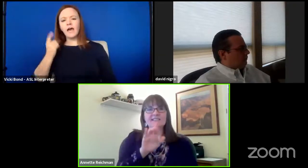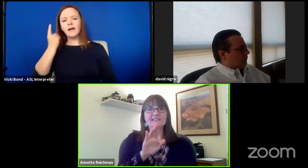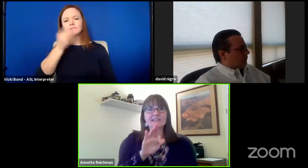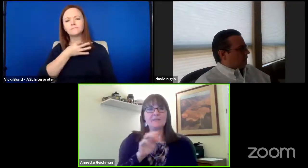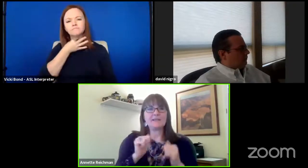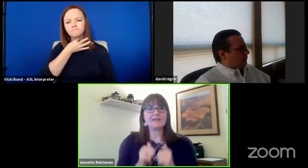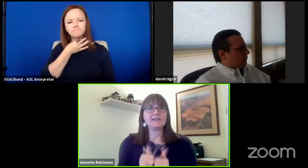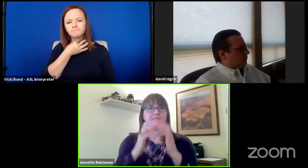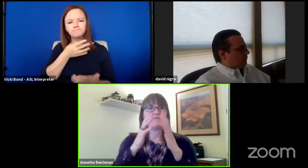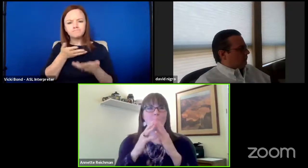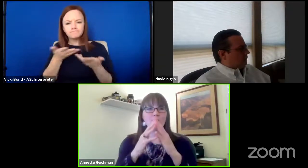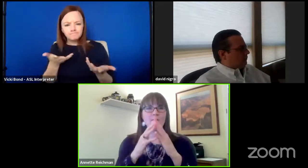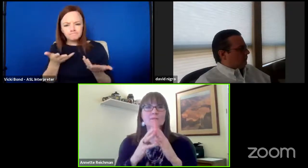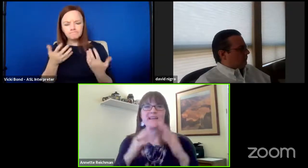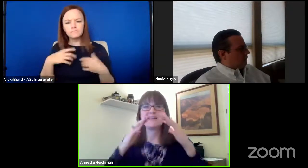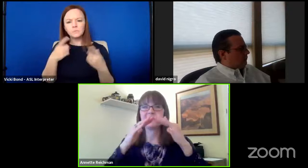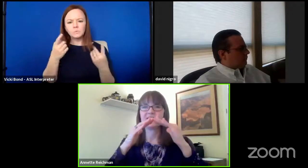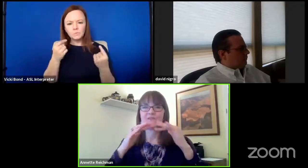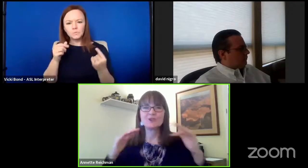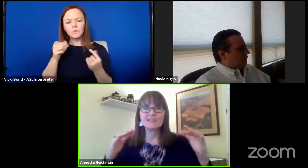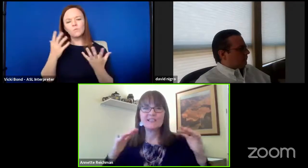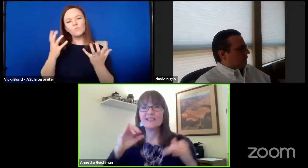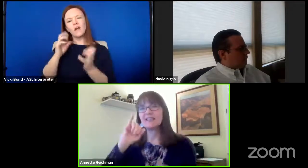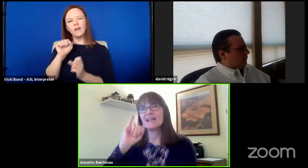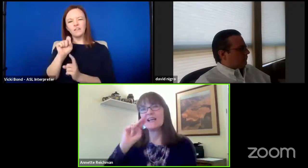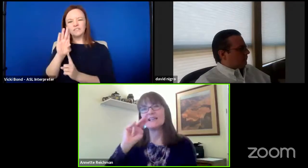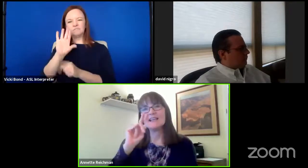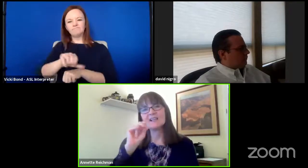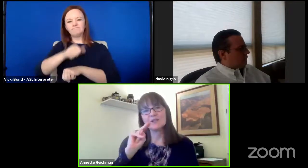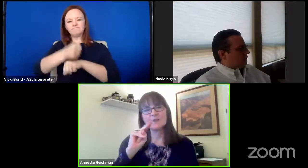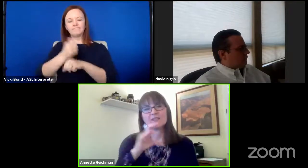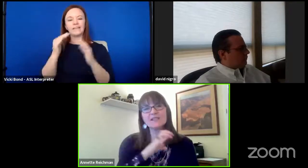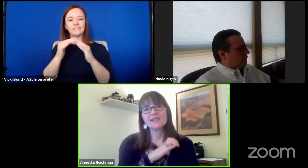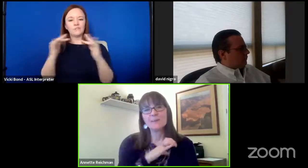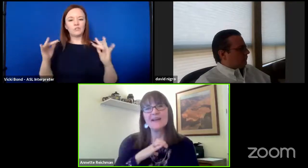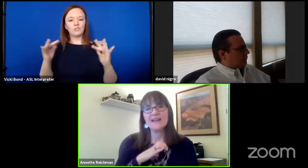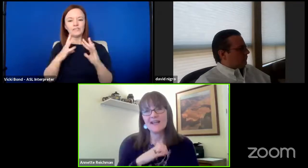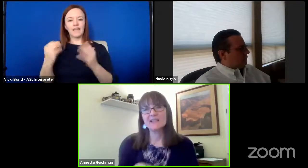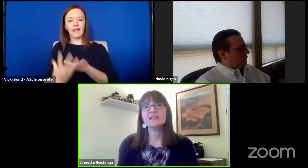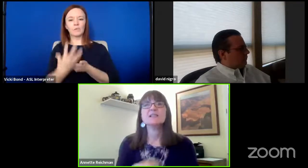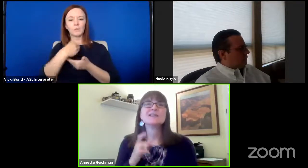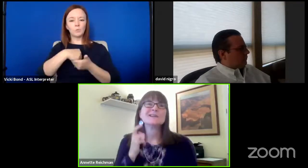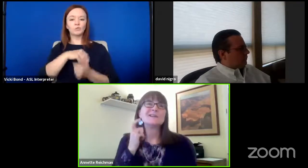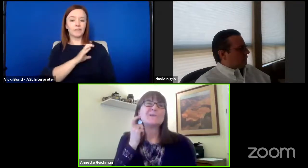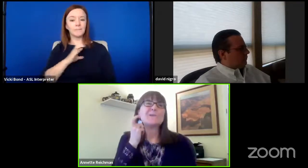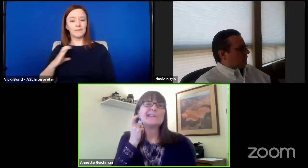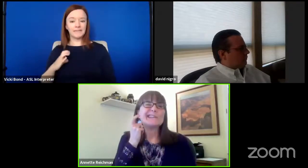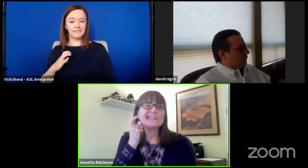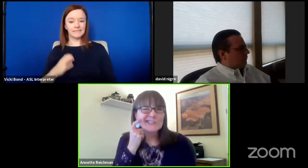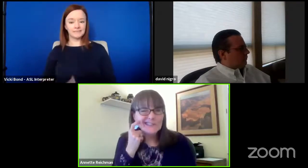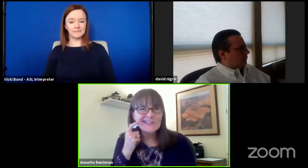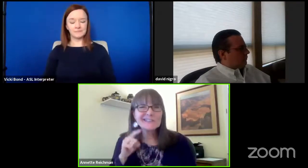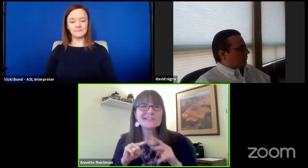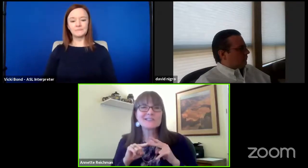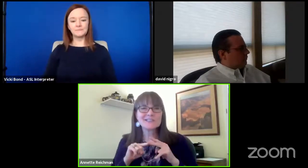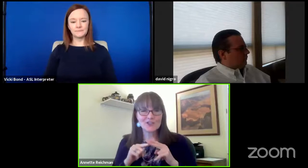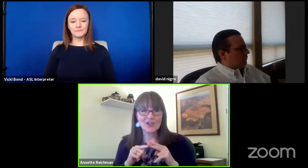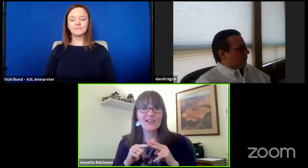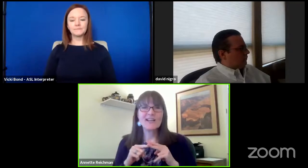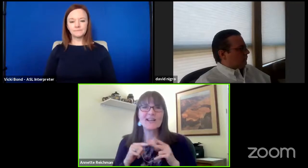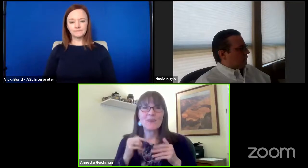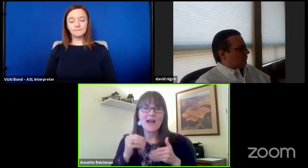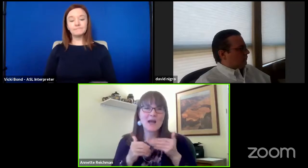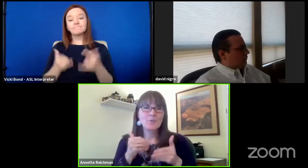that ASDB form a diversity and inclusion committee. We are